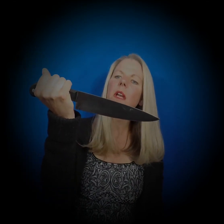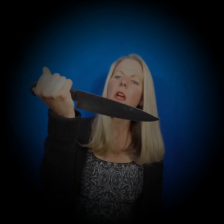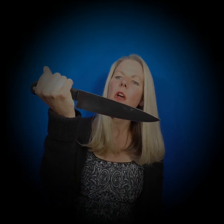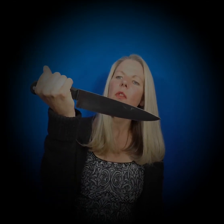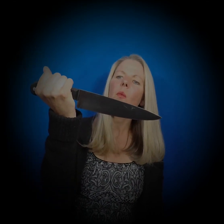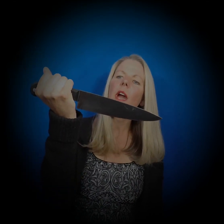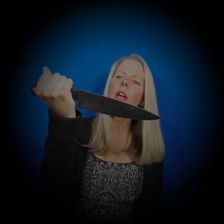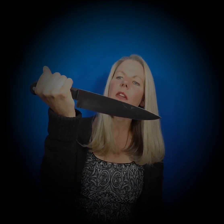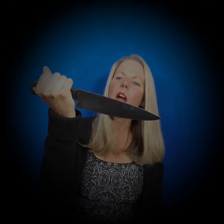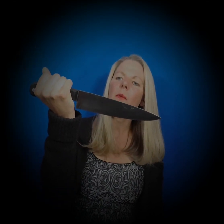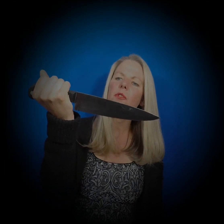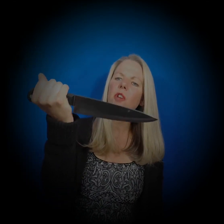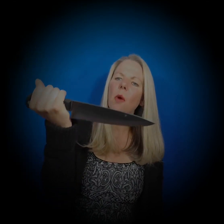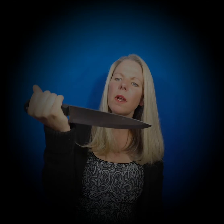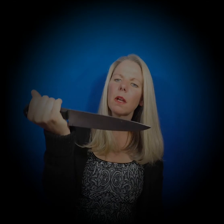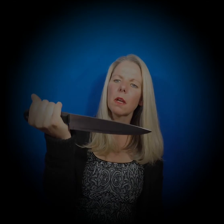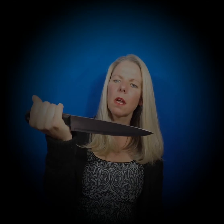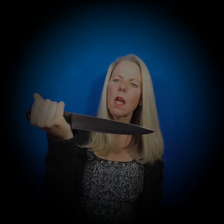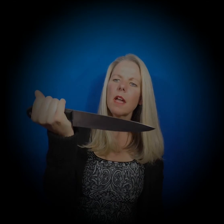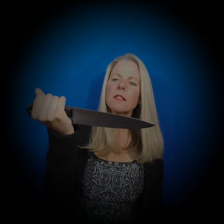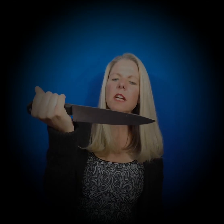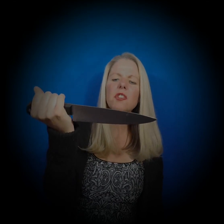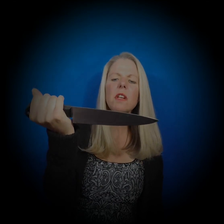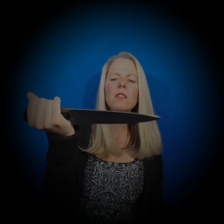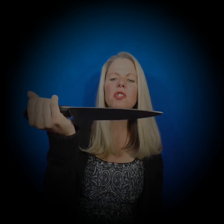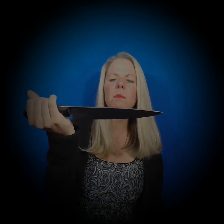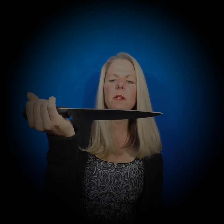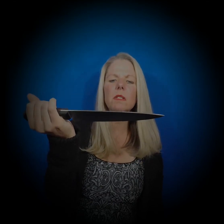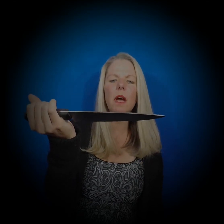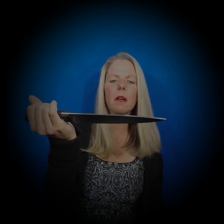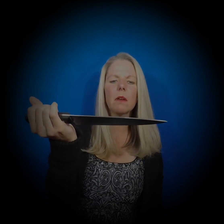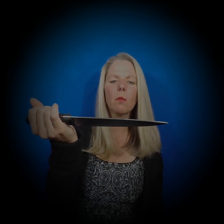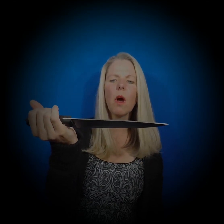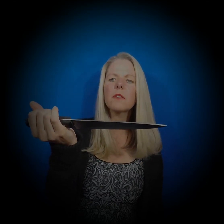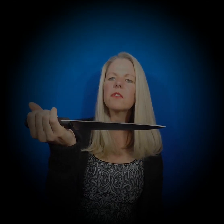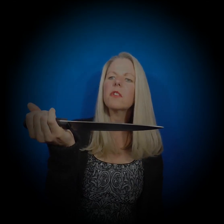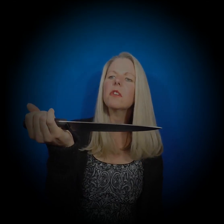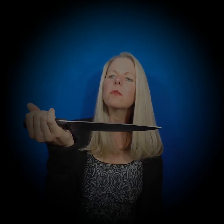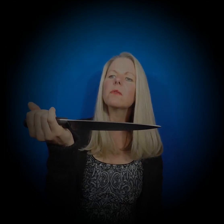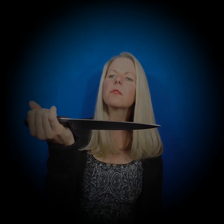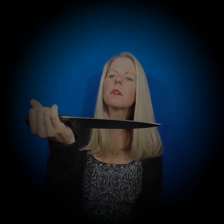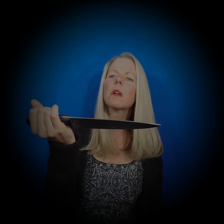the way that I was going, and such an instrument I was to use.